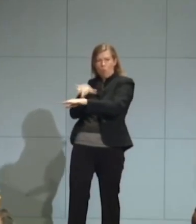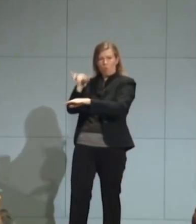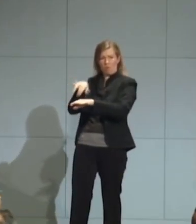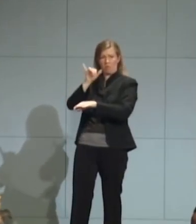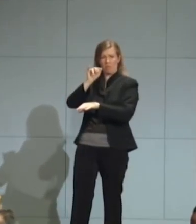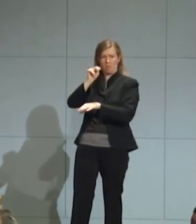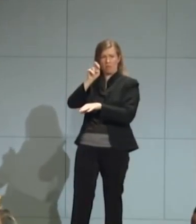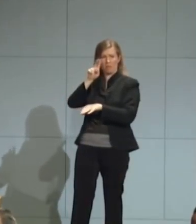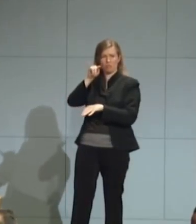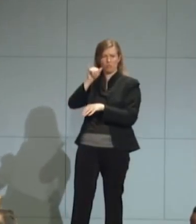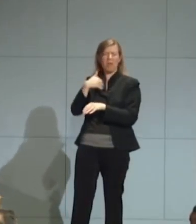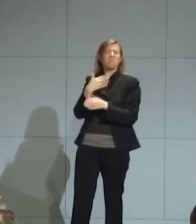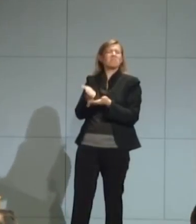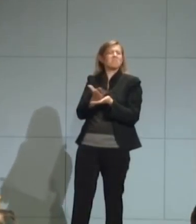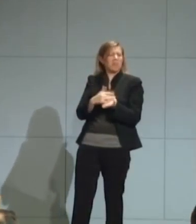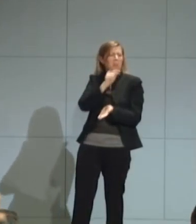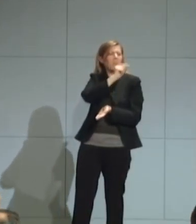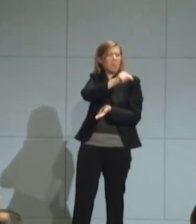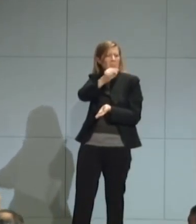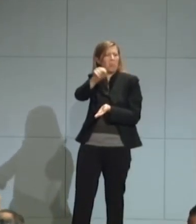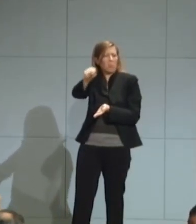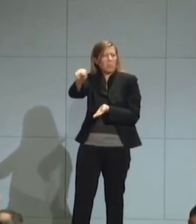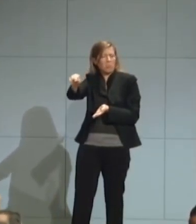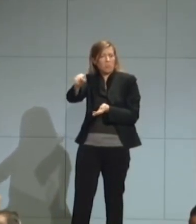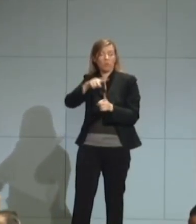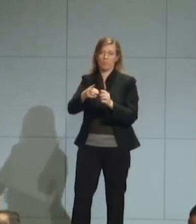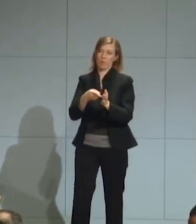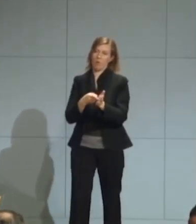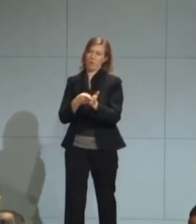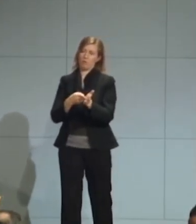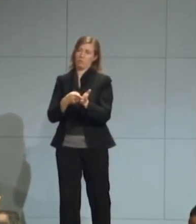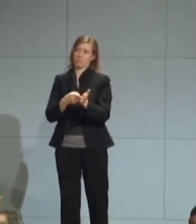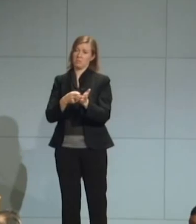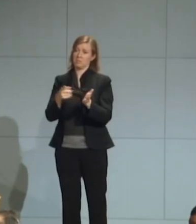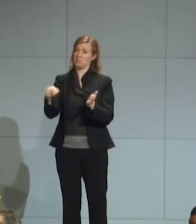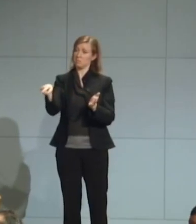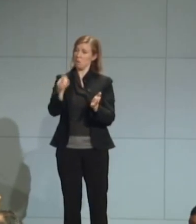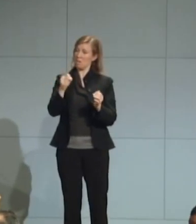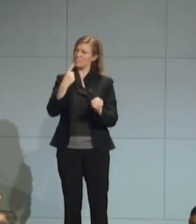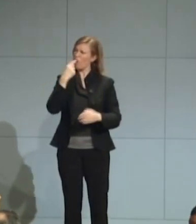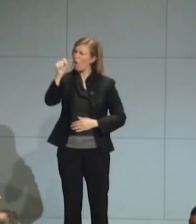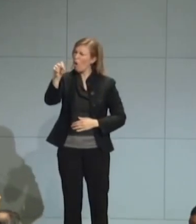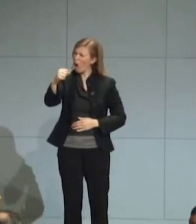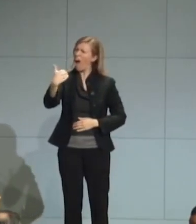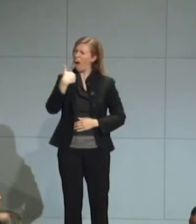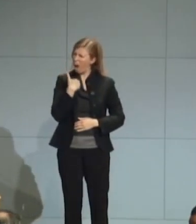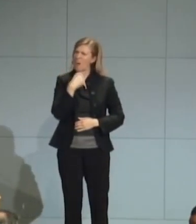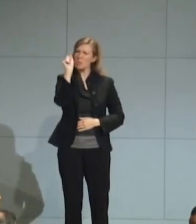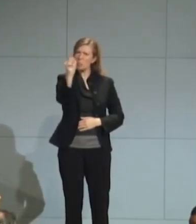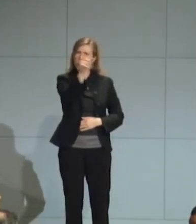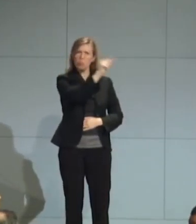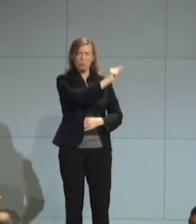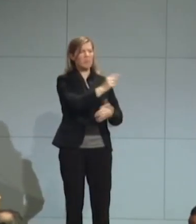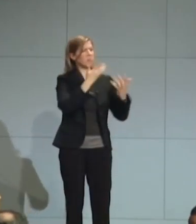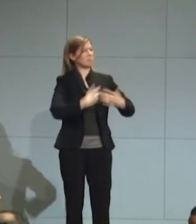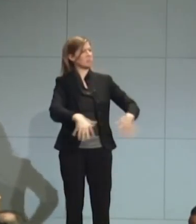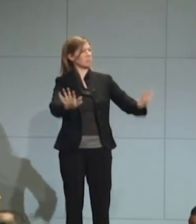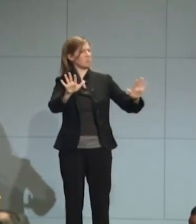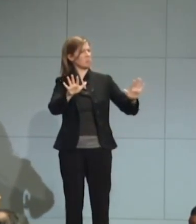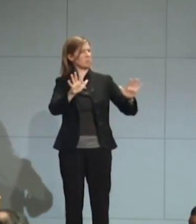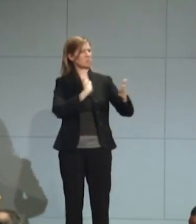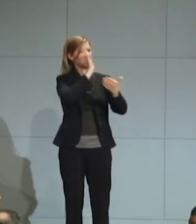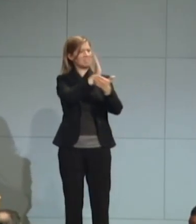approximately 90 million peoples of color overall, the fact that the most powerful political player in that